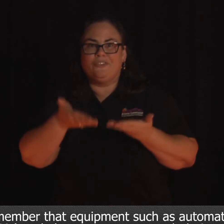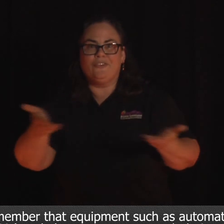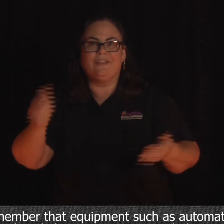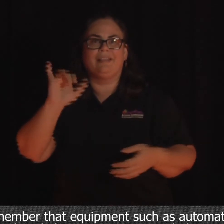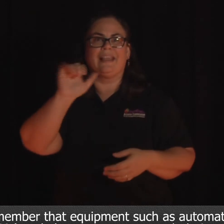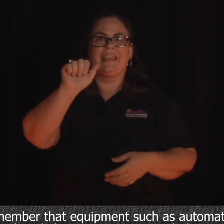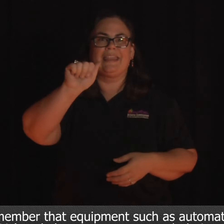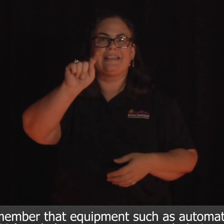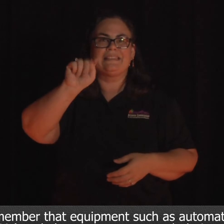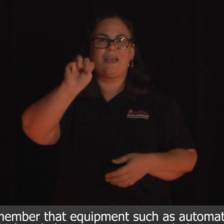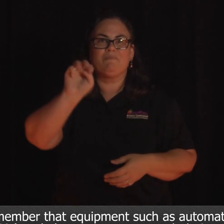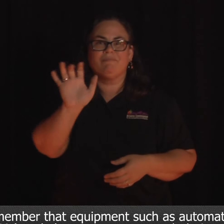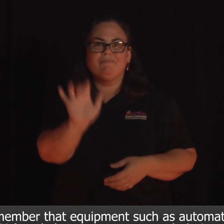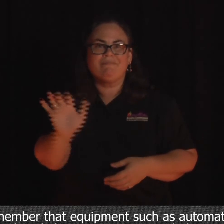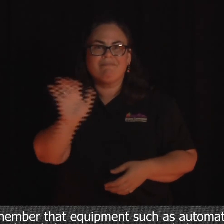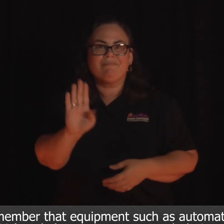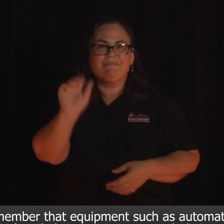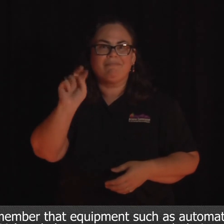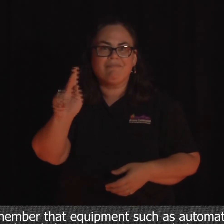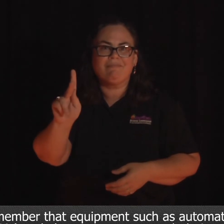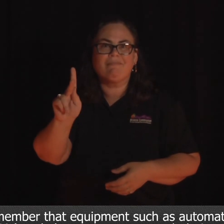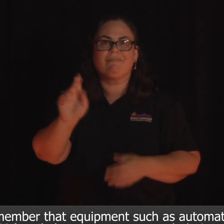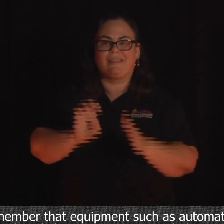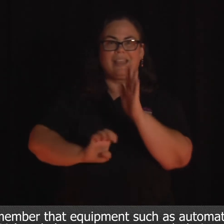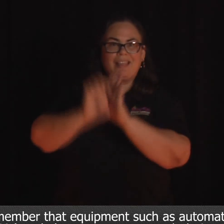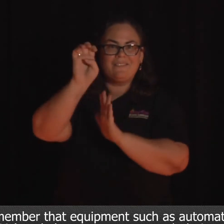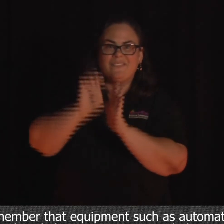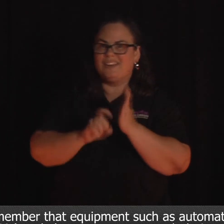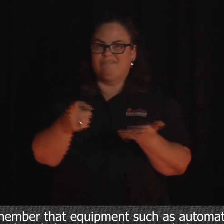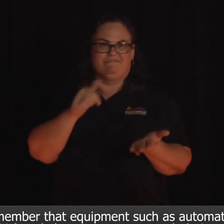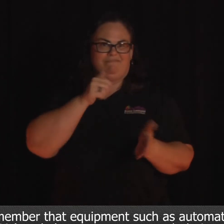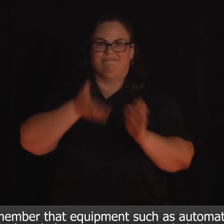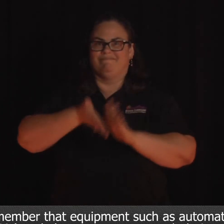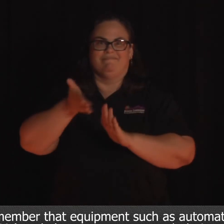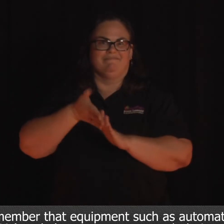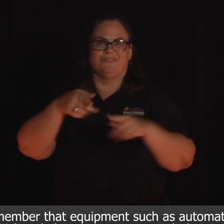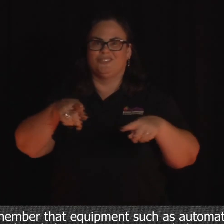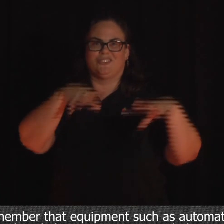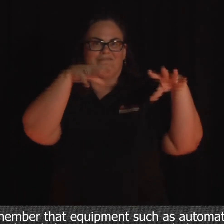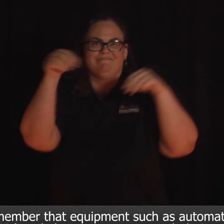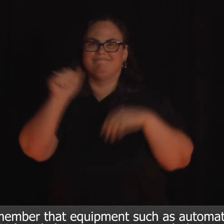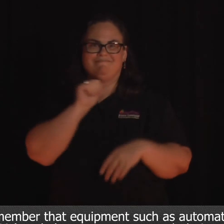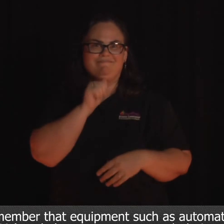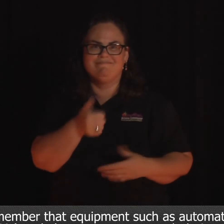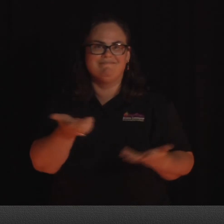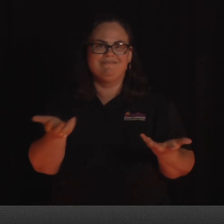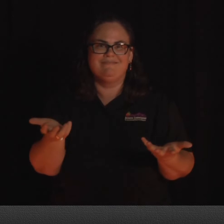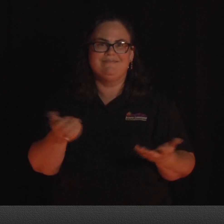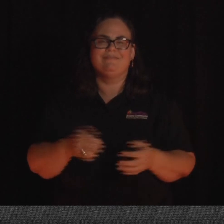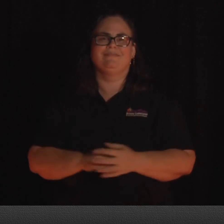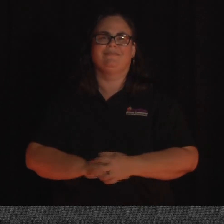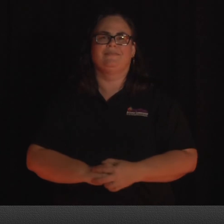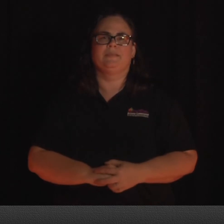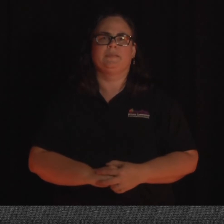Remember that equipment such as automated teller machines and elevators may not work during a power outage.